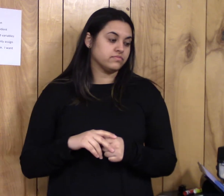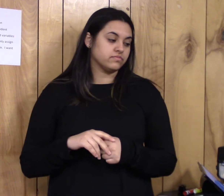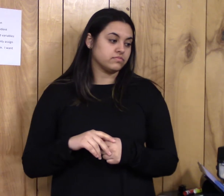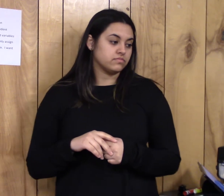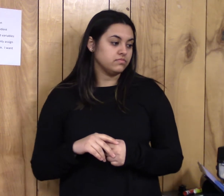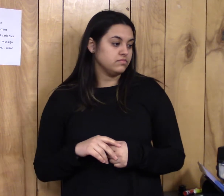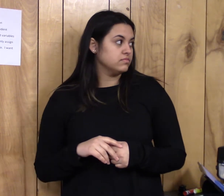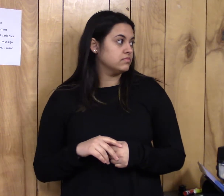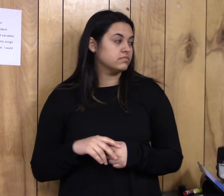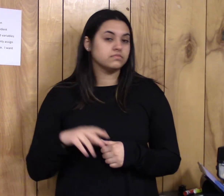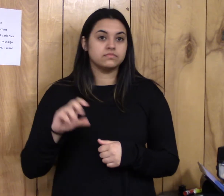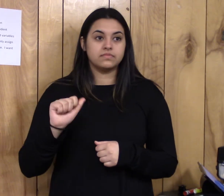she is. Sarah Naughton,